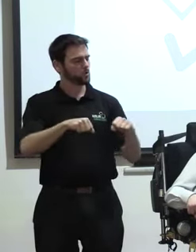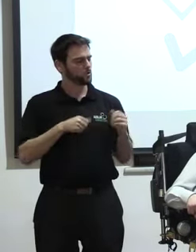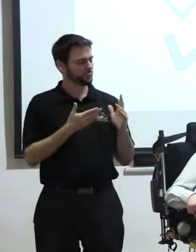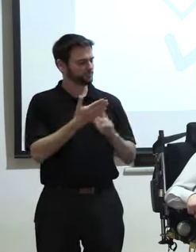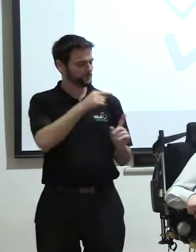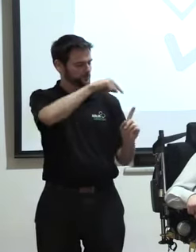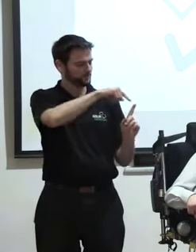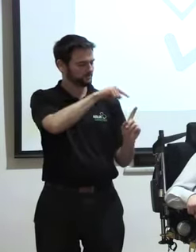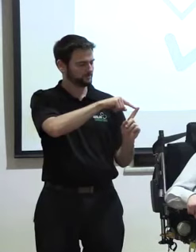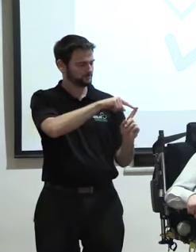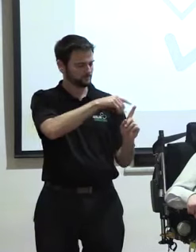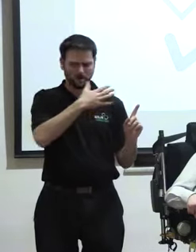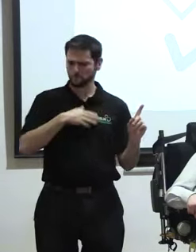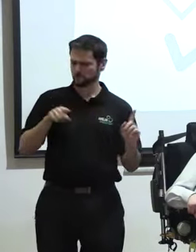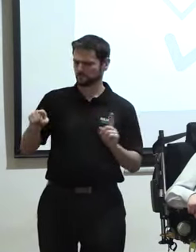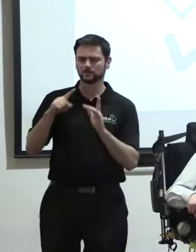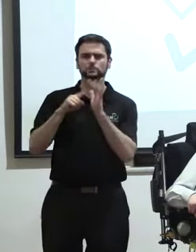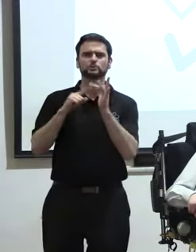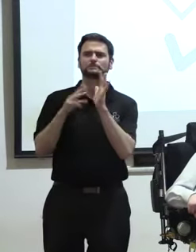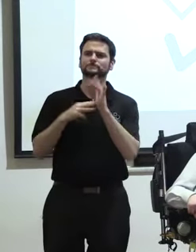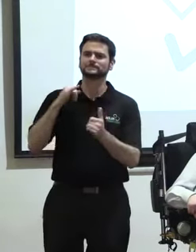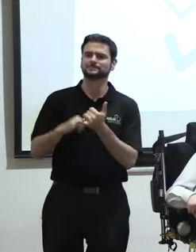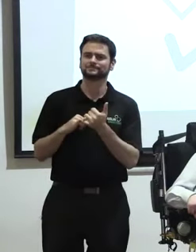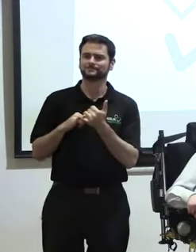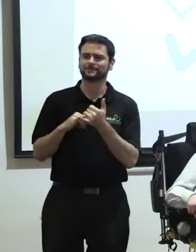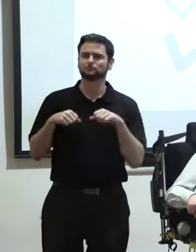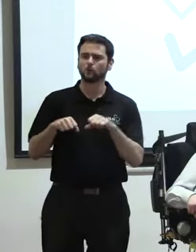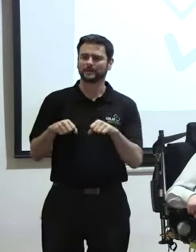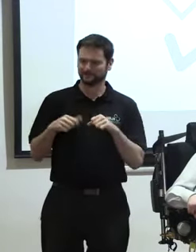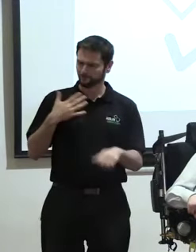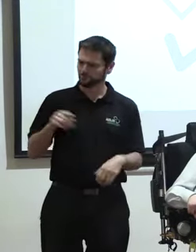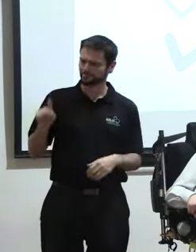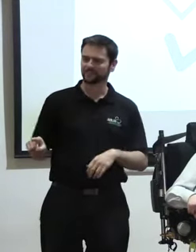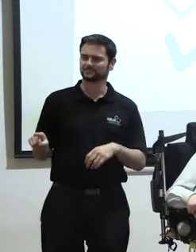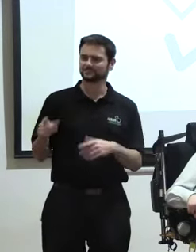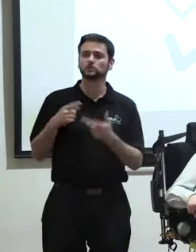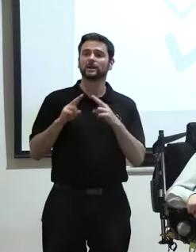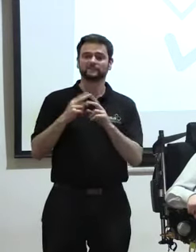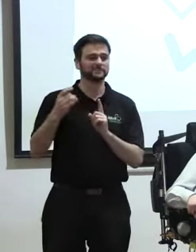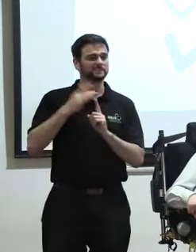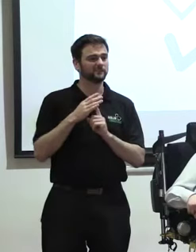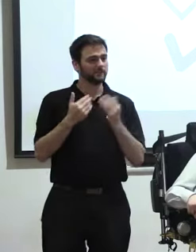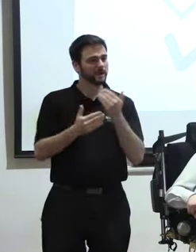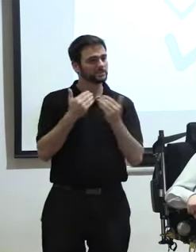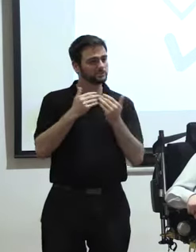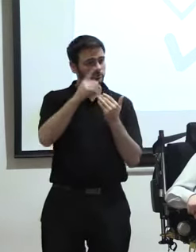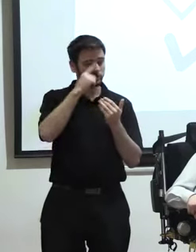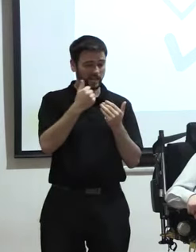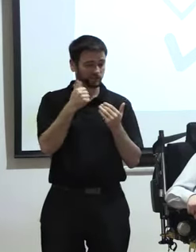Victorian disability provider that does gardening but charges twice as much. If you want to self-manage, you can use the mainstream